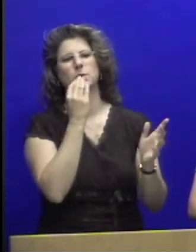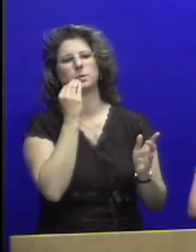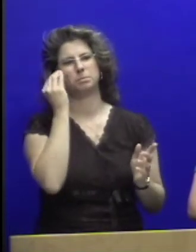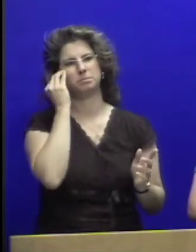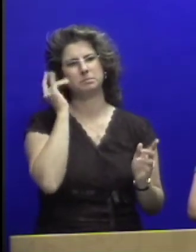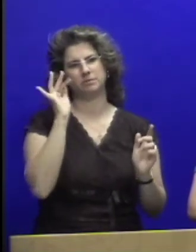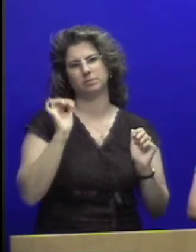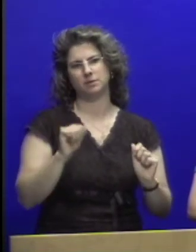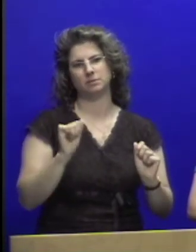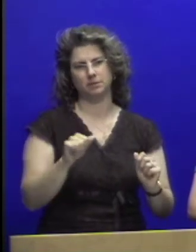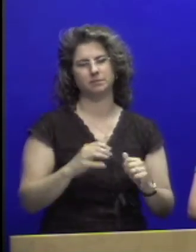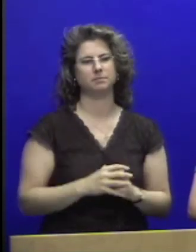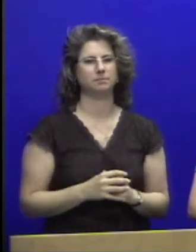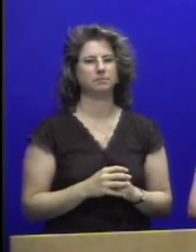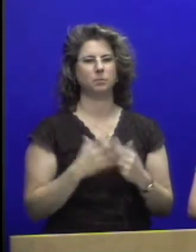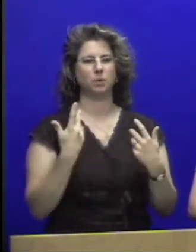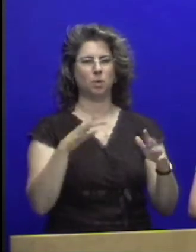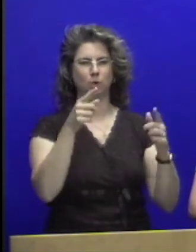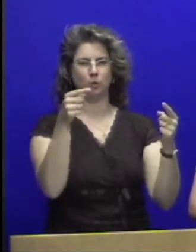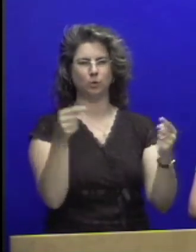it if possible.